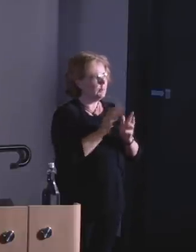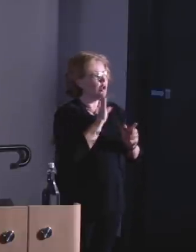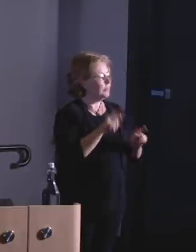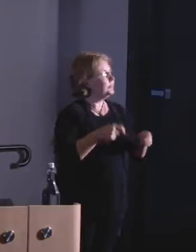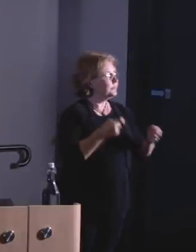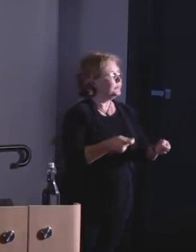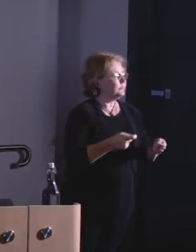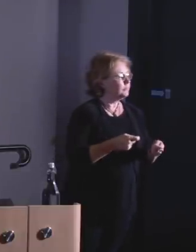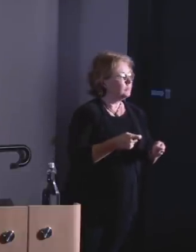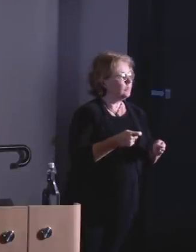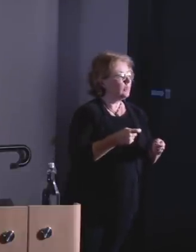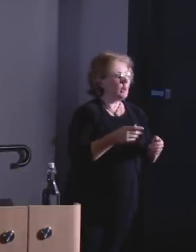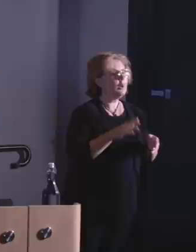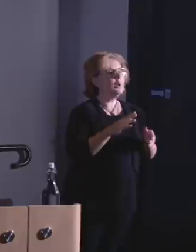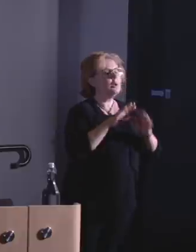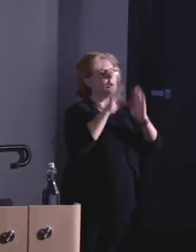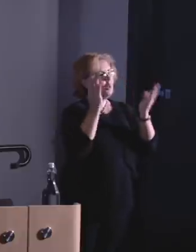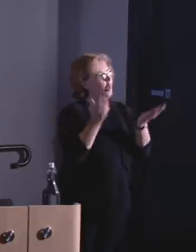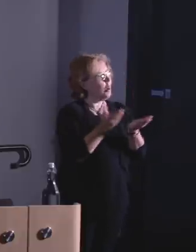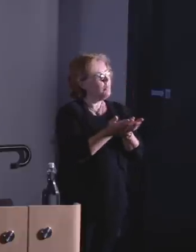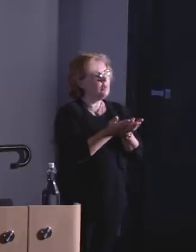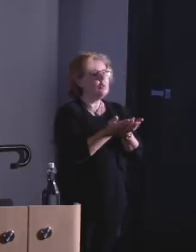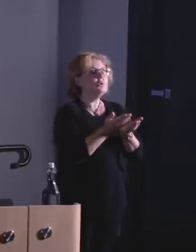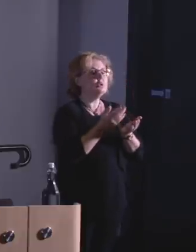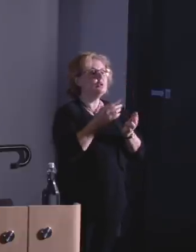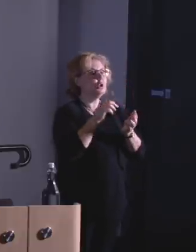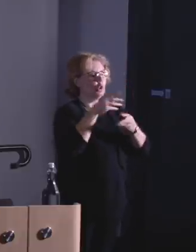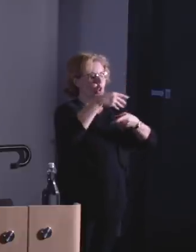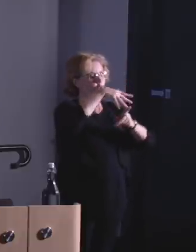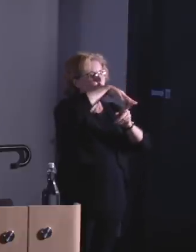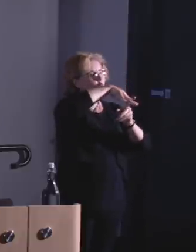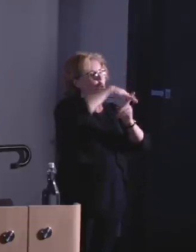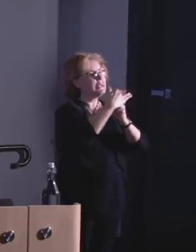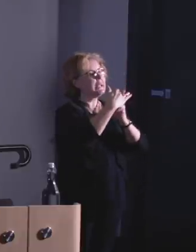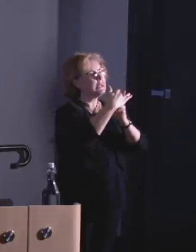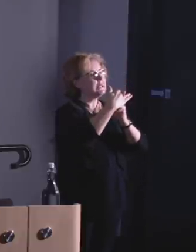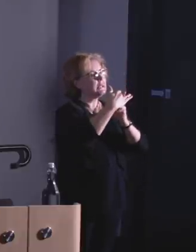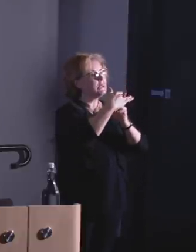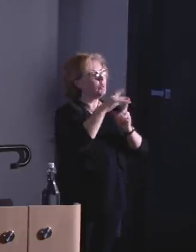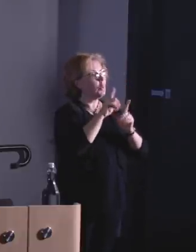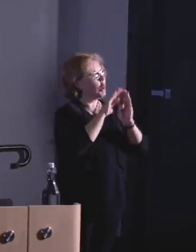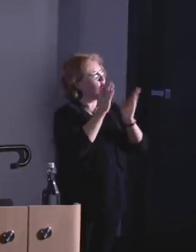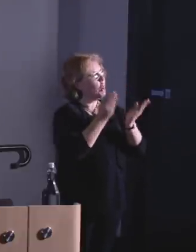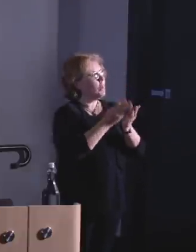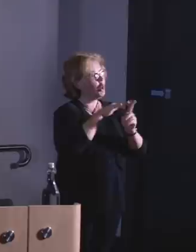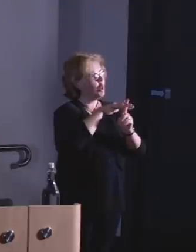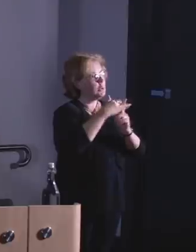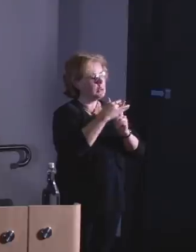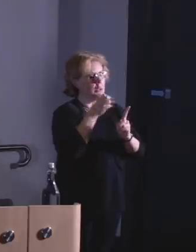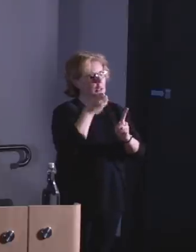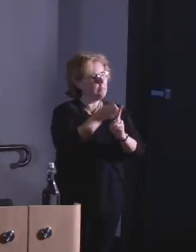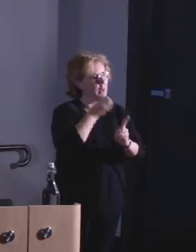the global context and its impacts on small island countries like my